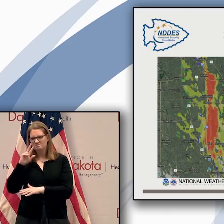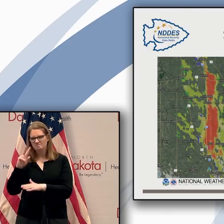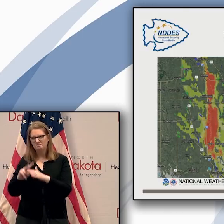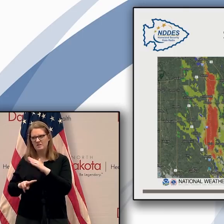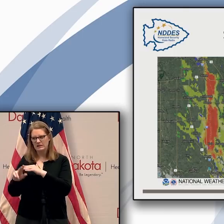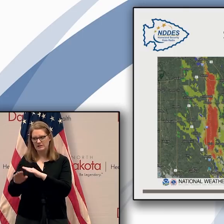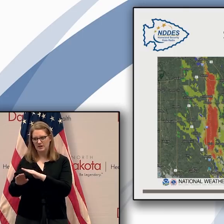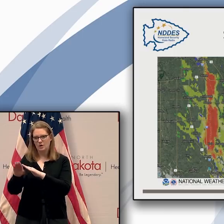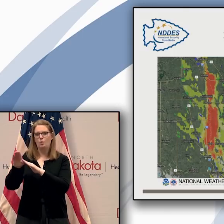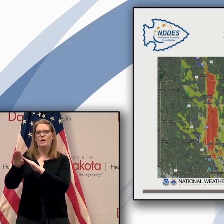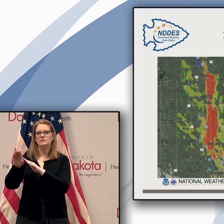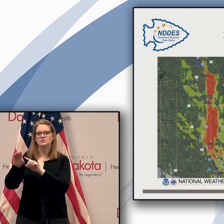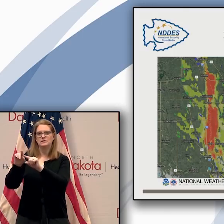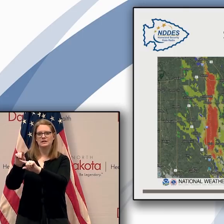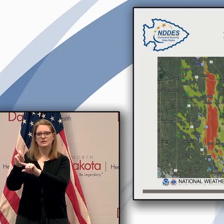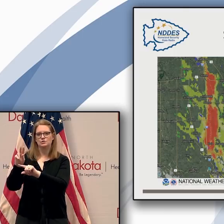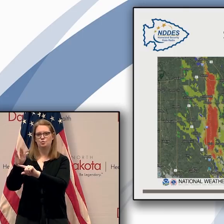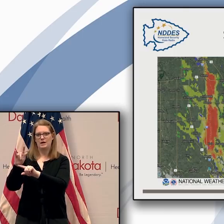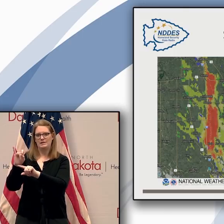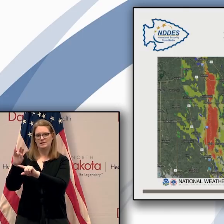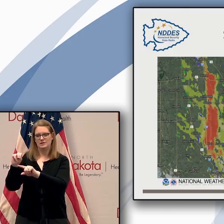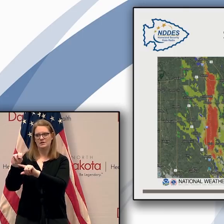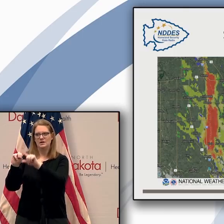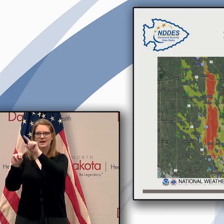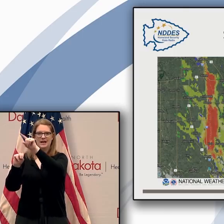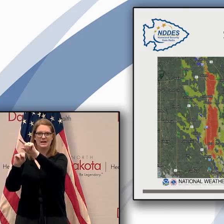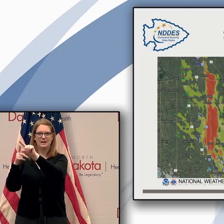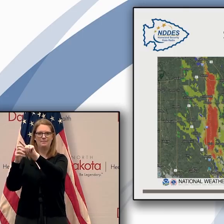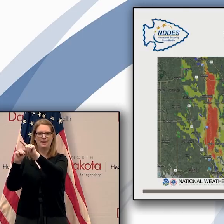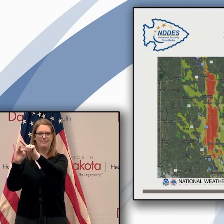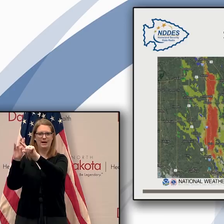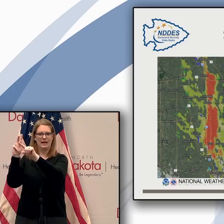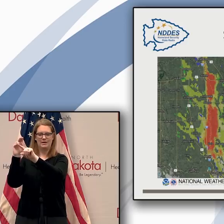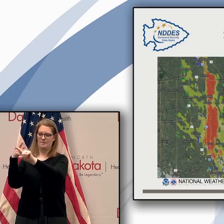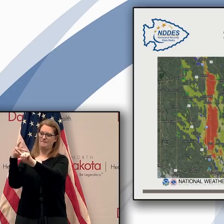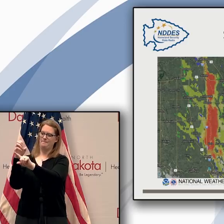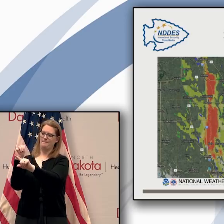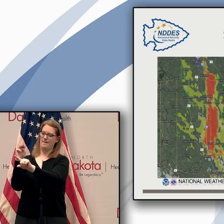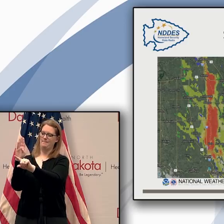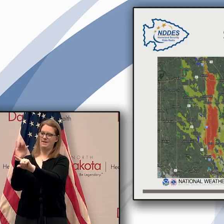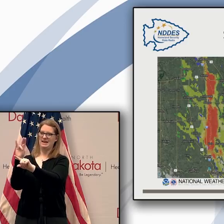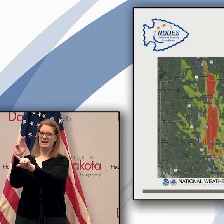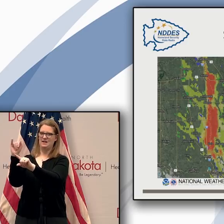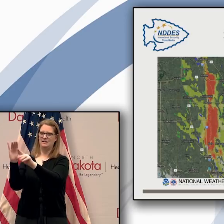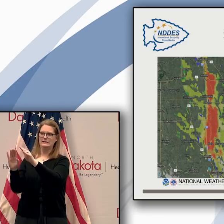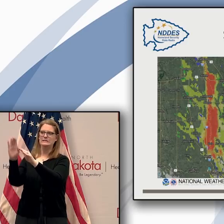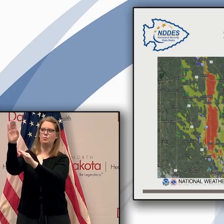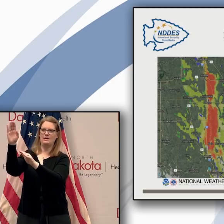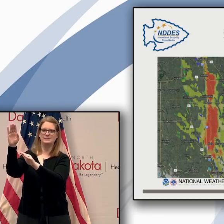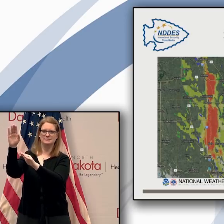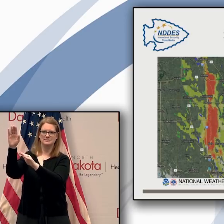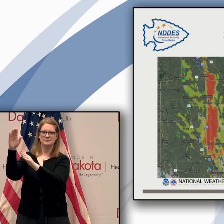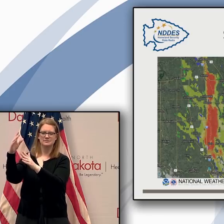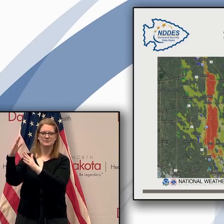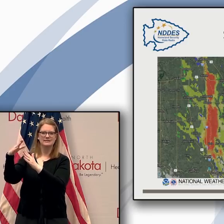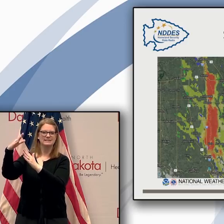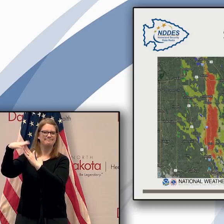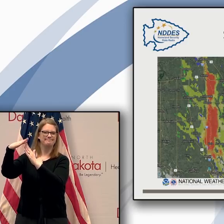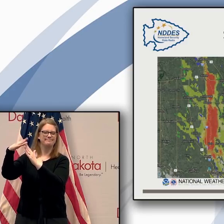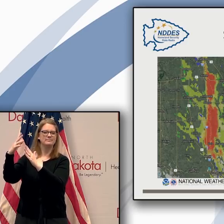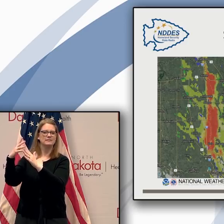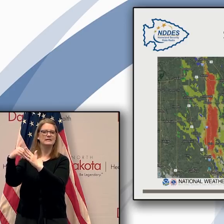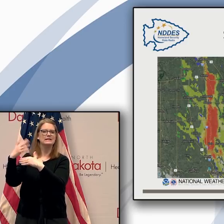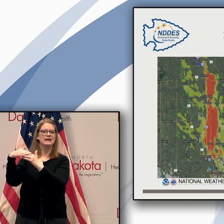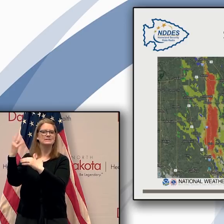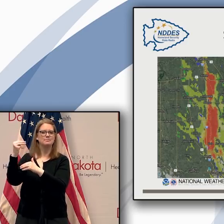believe today in Drayton, and Pembina is expected to crest next Monday, but we are also fortunate that some cool